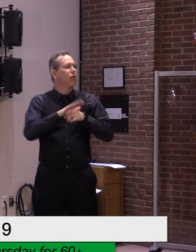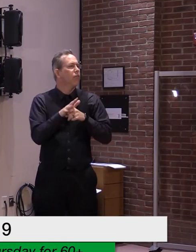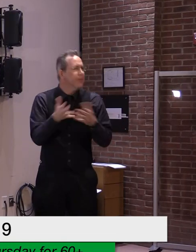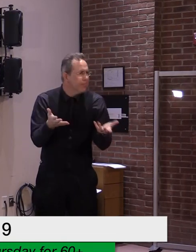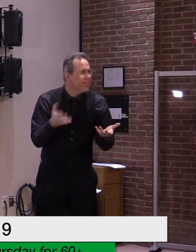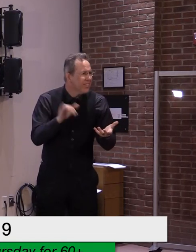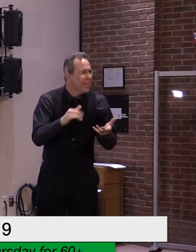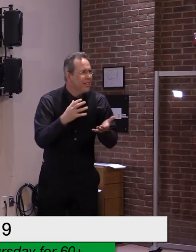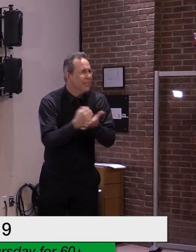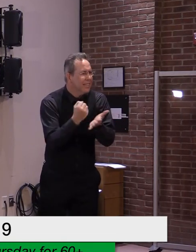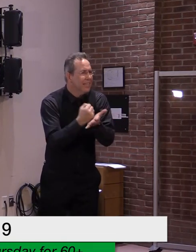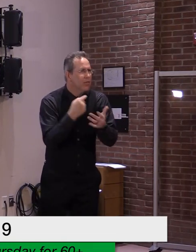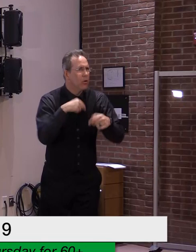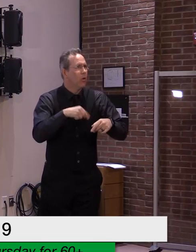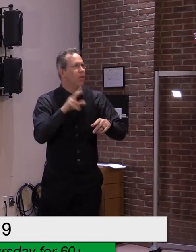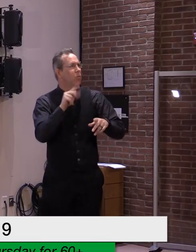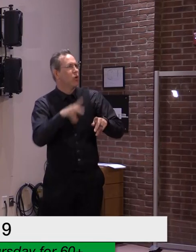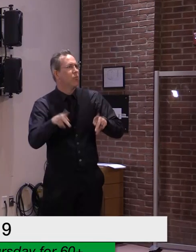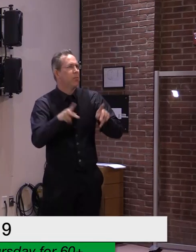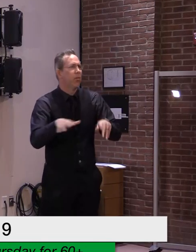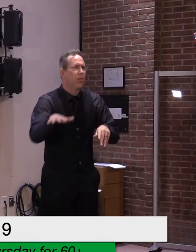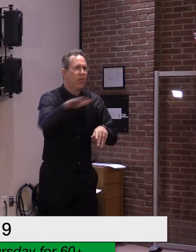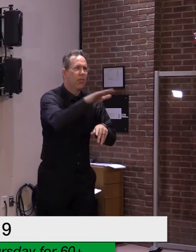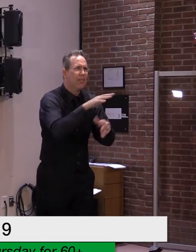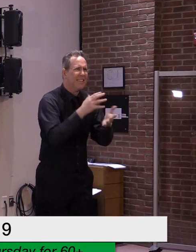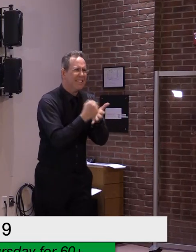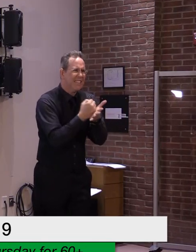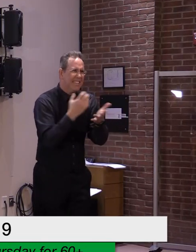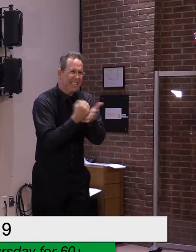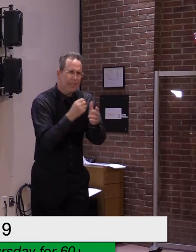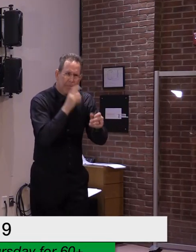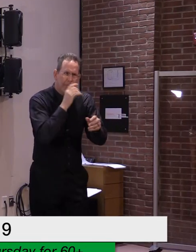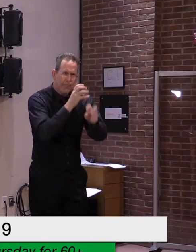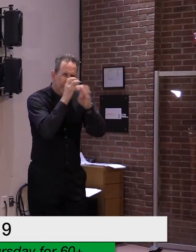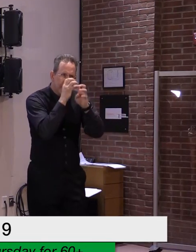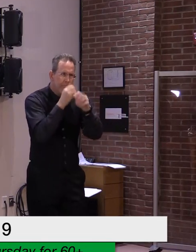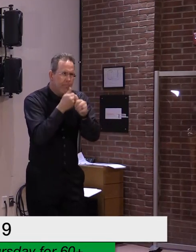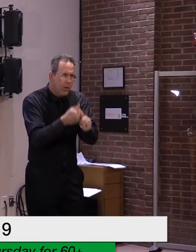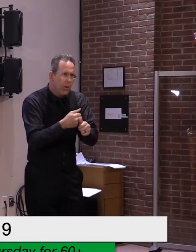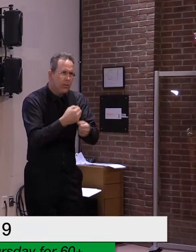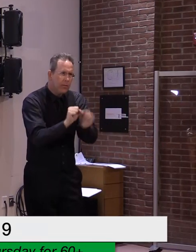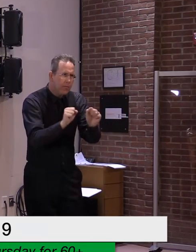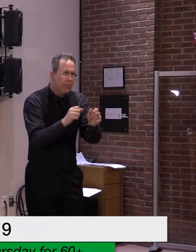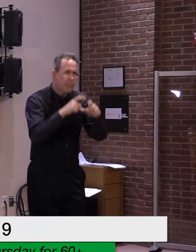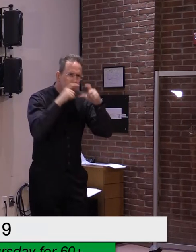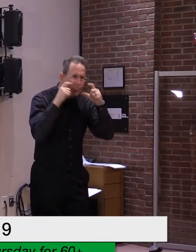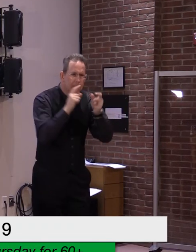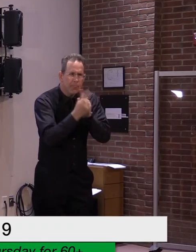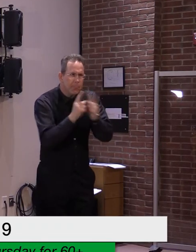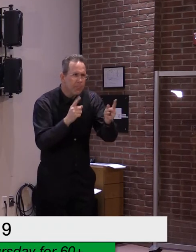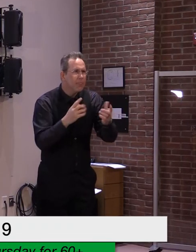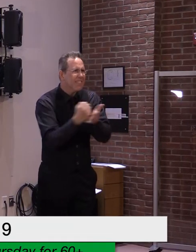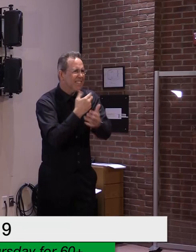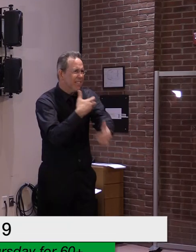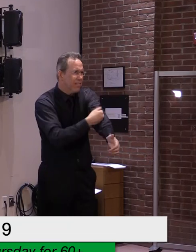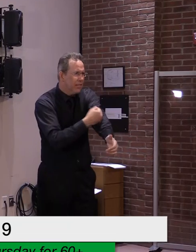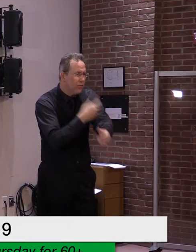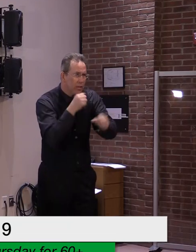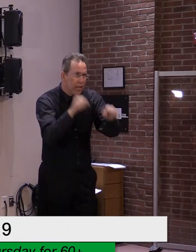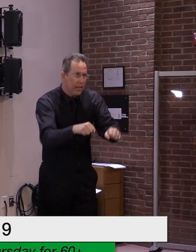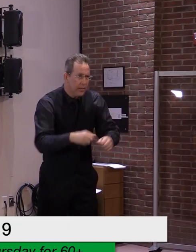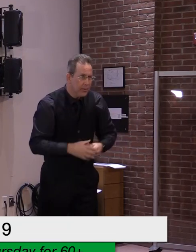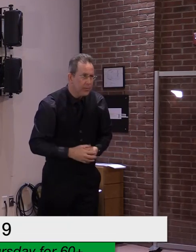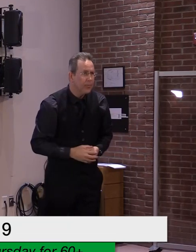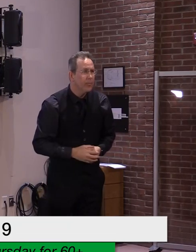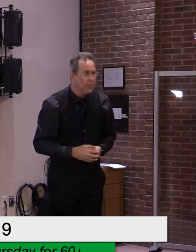for us to win the race here in Vermont against the variants by stepping up and getting vaccinated when it's your turn. Taking a look